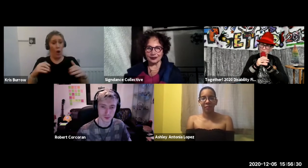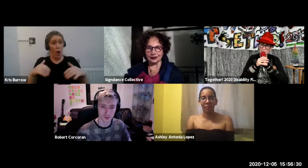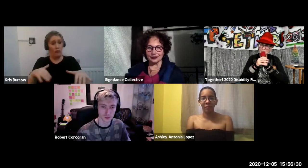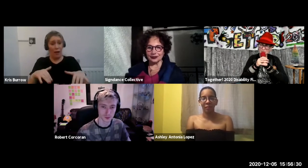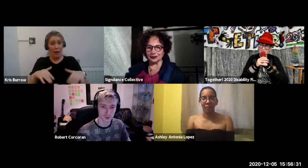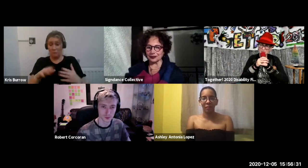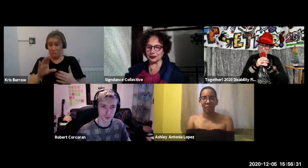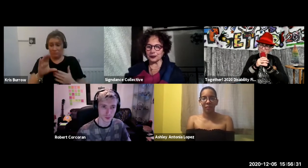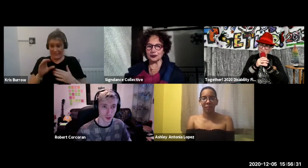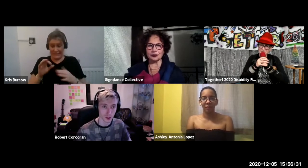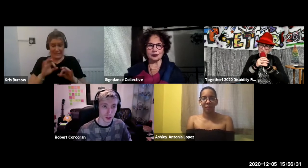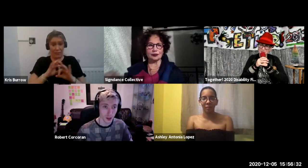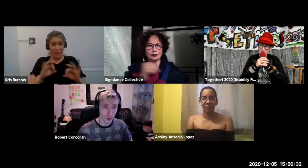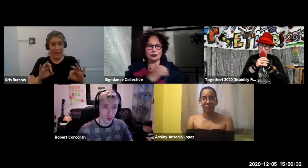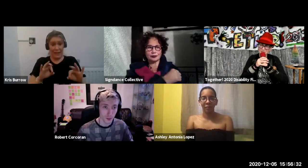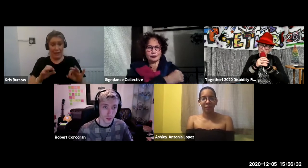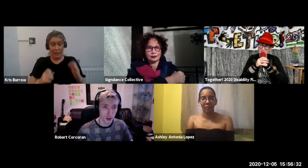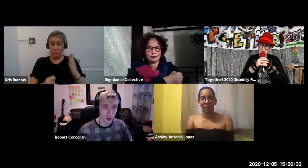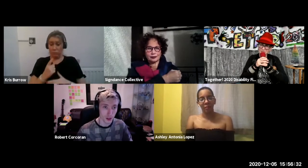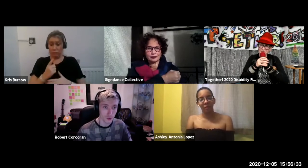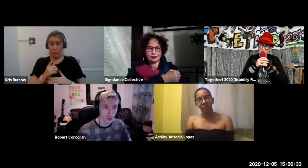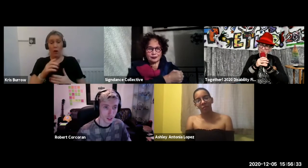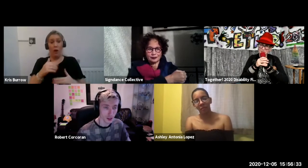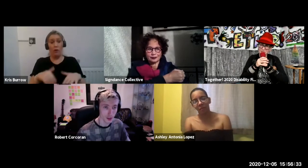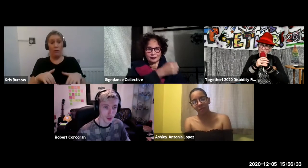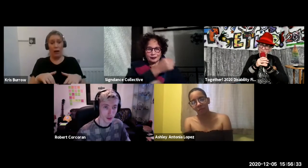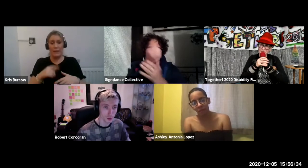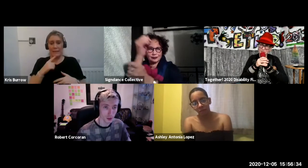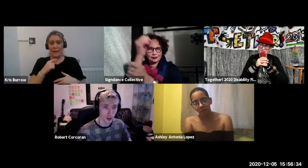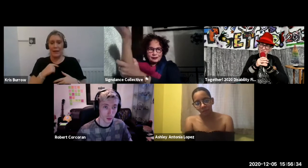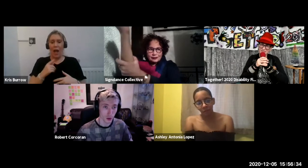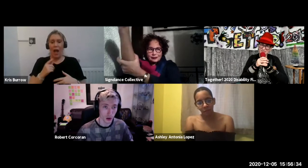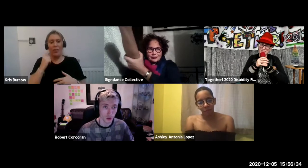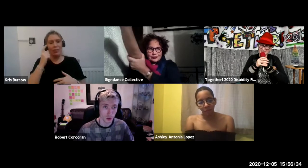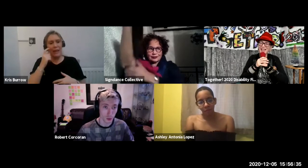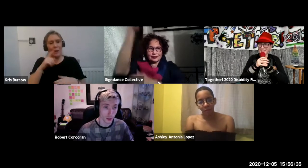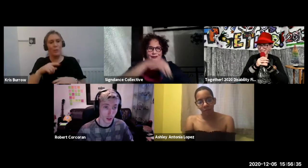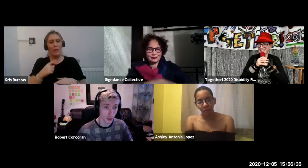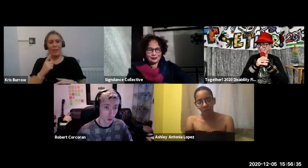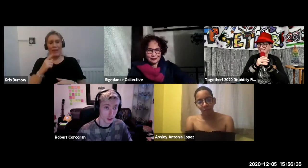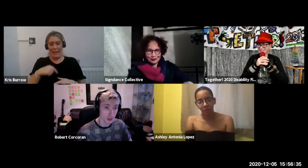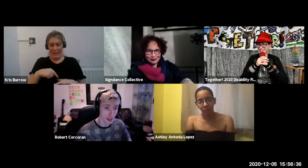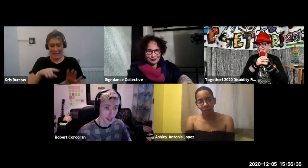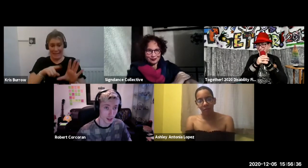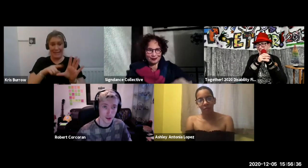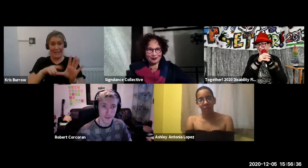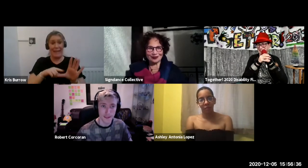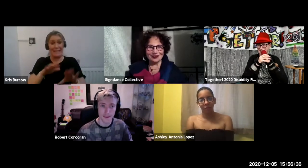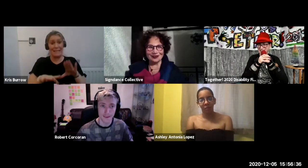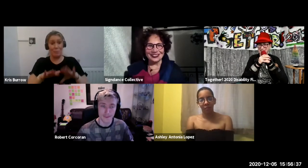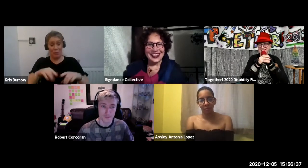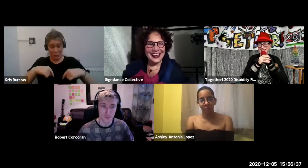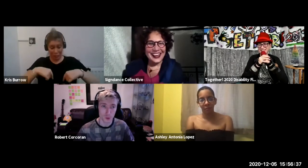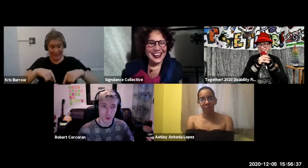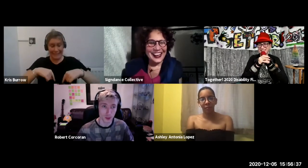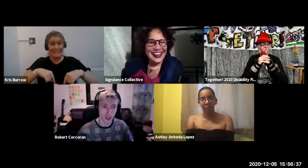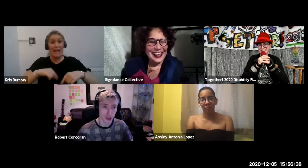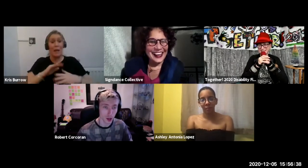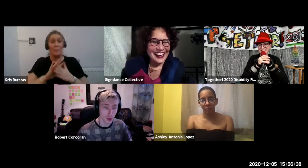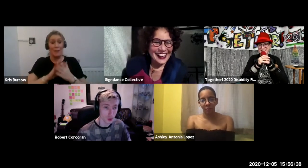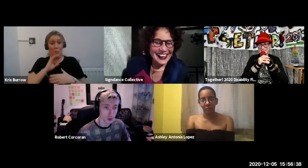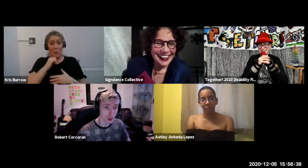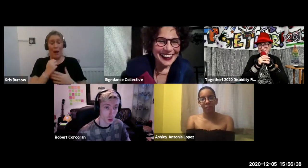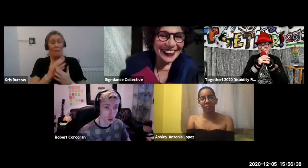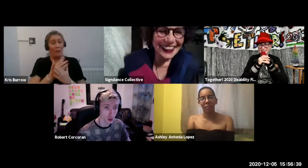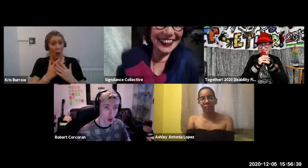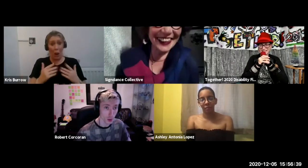all. Yeah, well, I imagine after a year like this, we'll get a lot more horror. We'll probably get a lot more satire. We'll probably get a lot